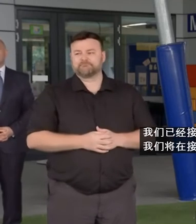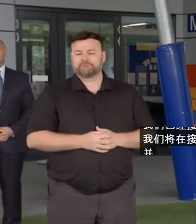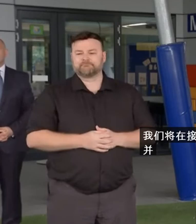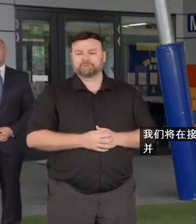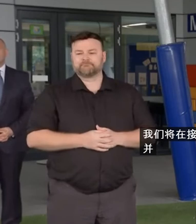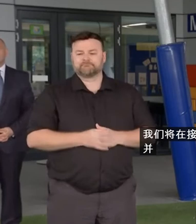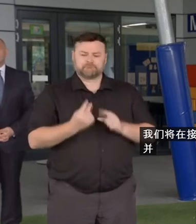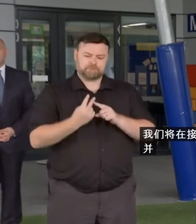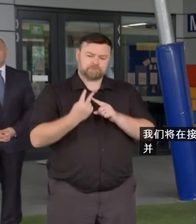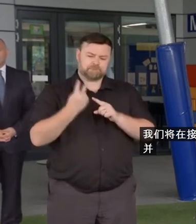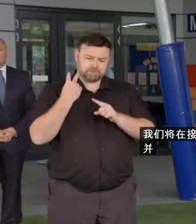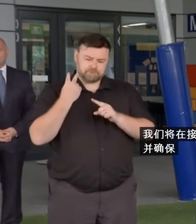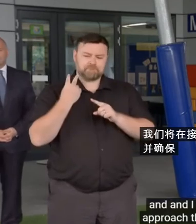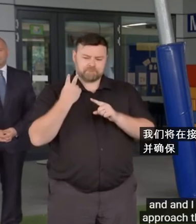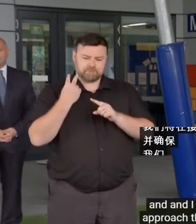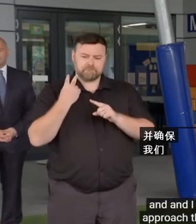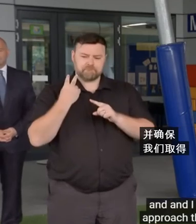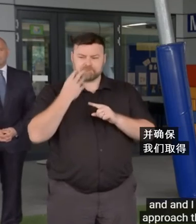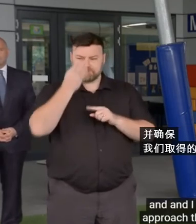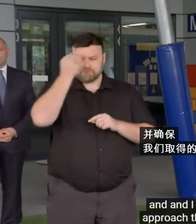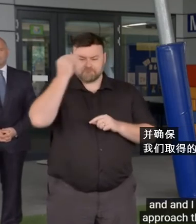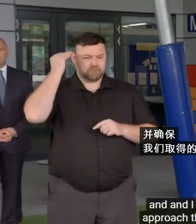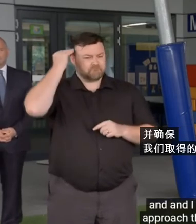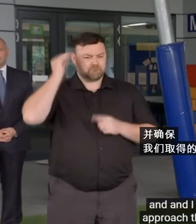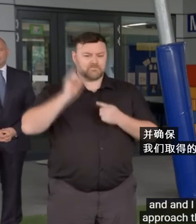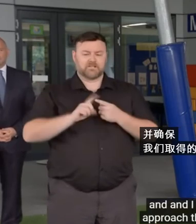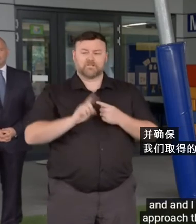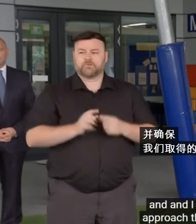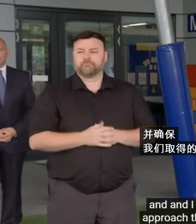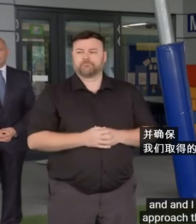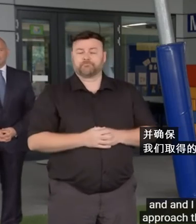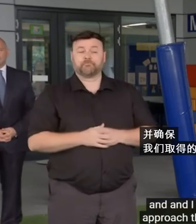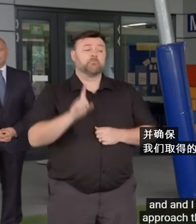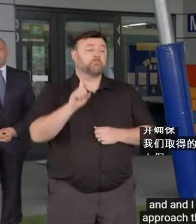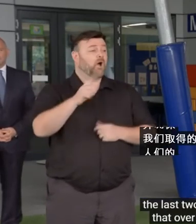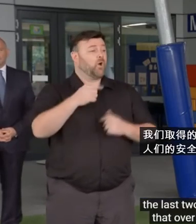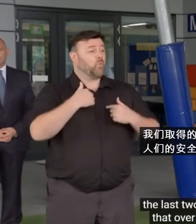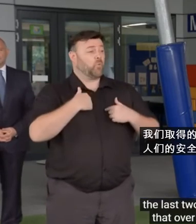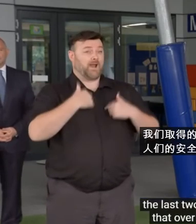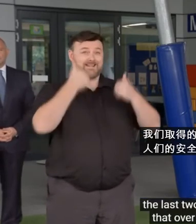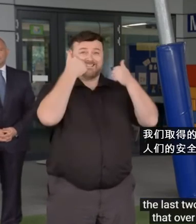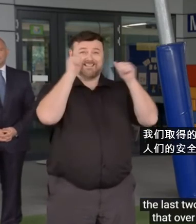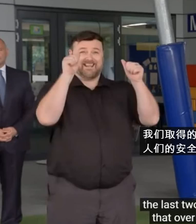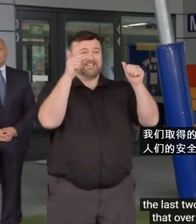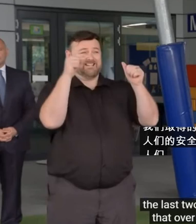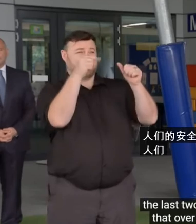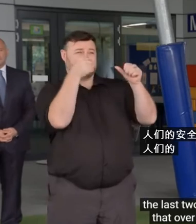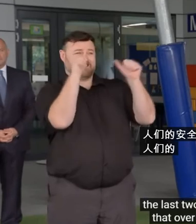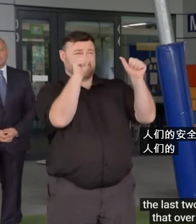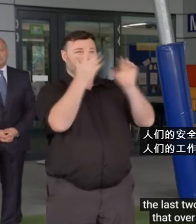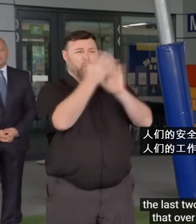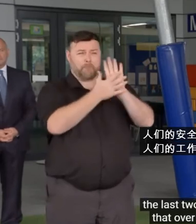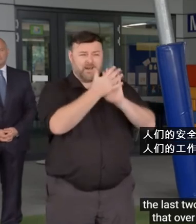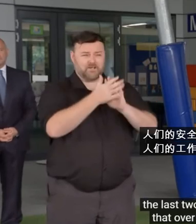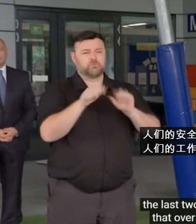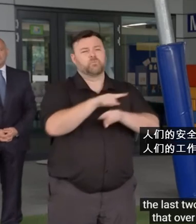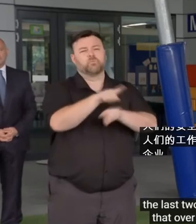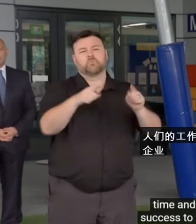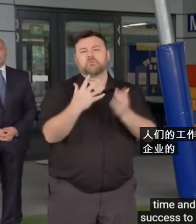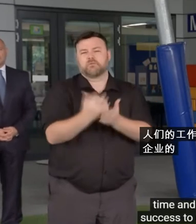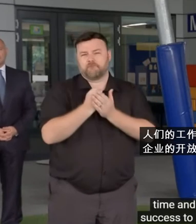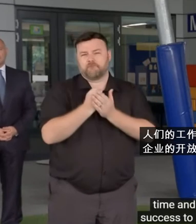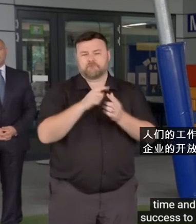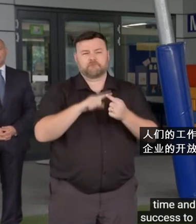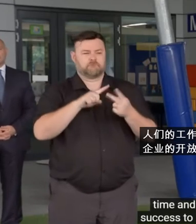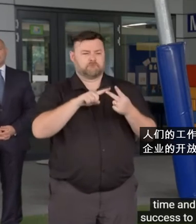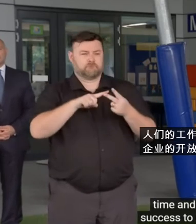next period of time and ensure that's success to us is keeping people safe, keeping people in work, and